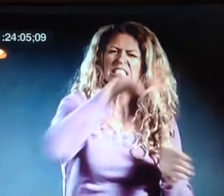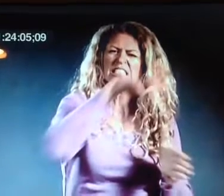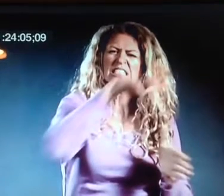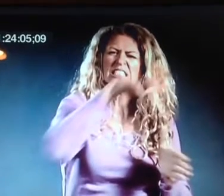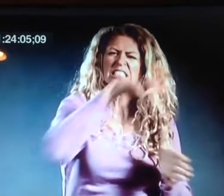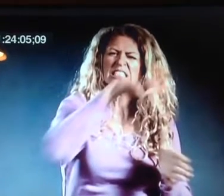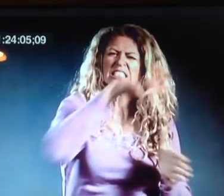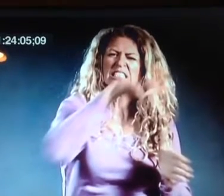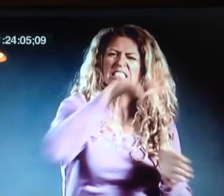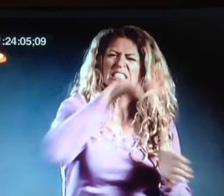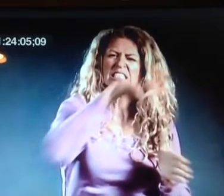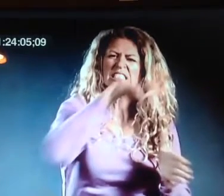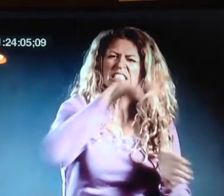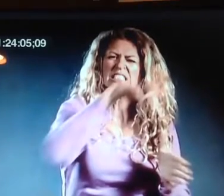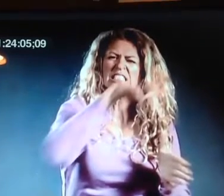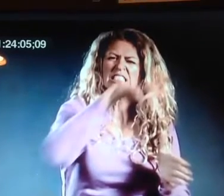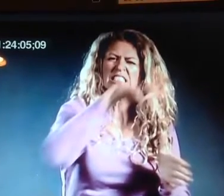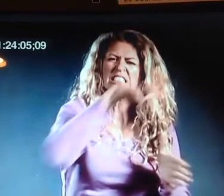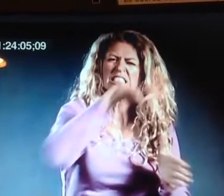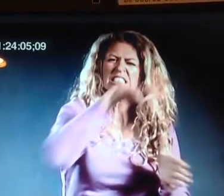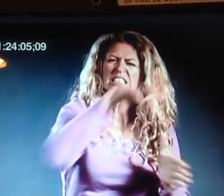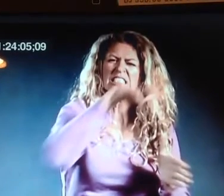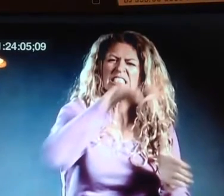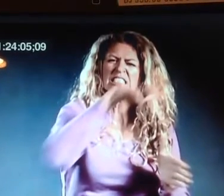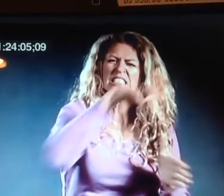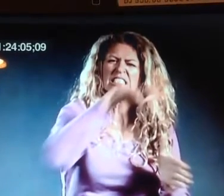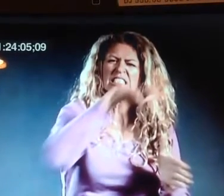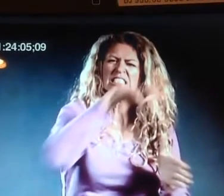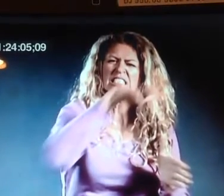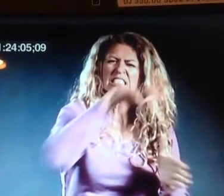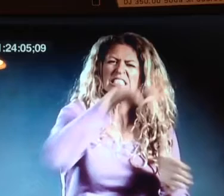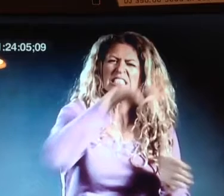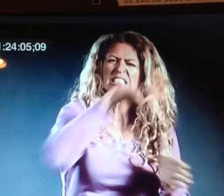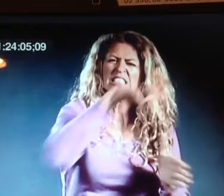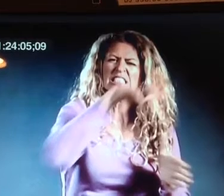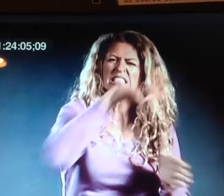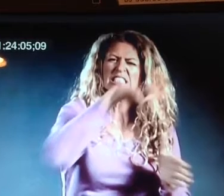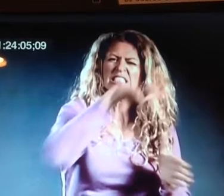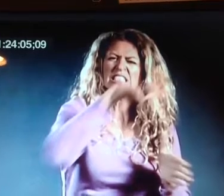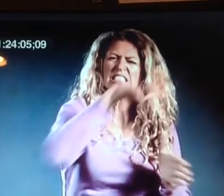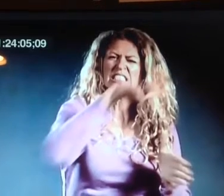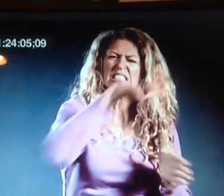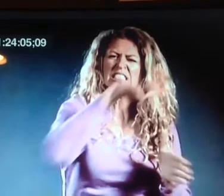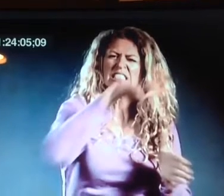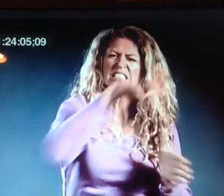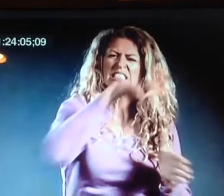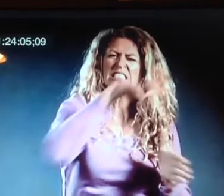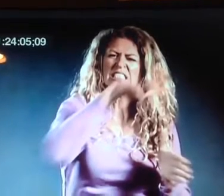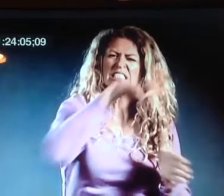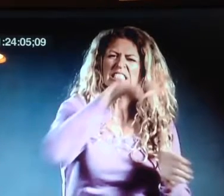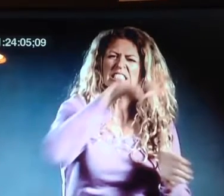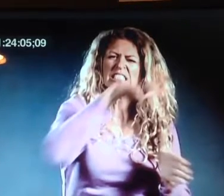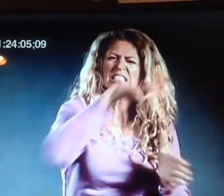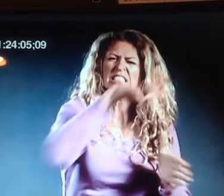So you need some special soil for this. So it's kind of like a topsoil. Before you make your garden, you have to